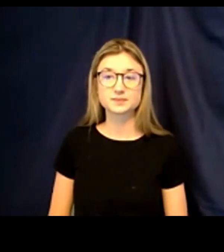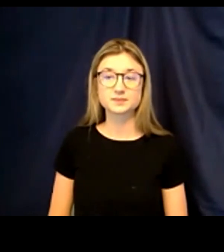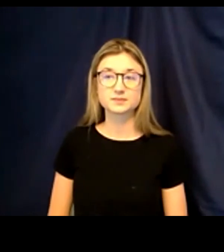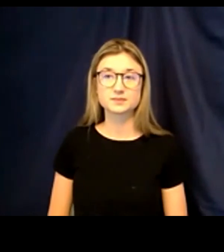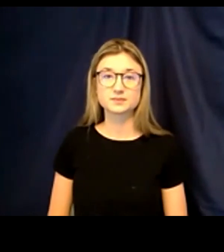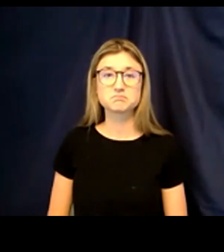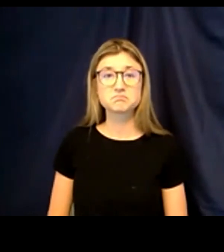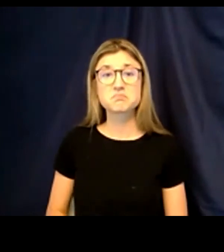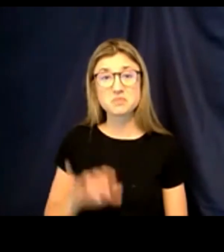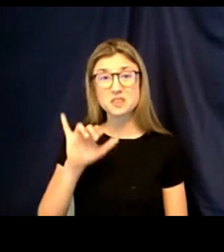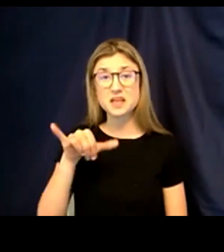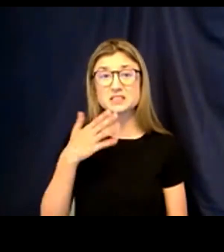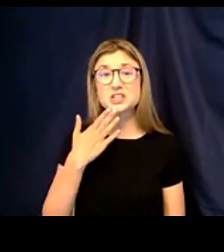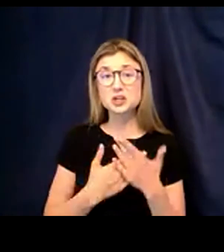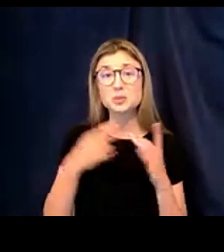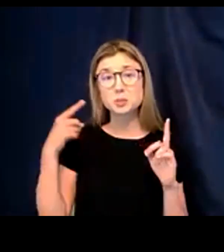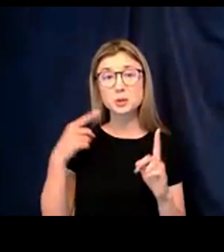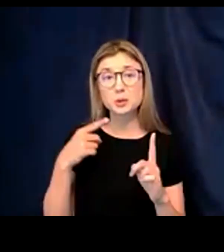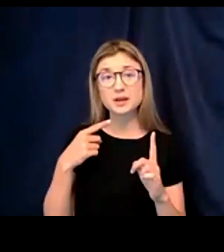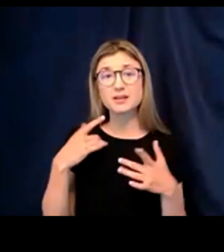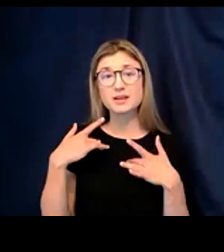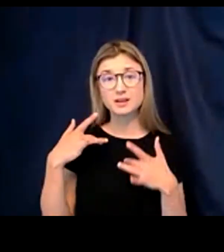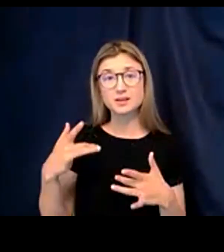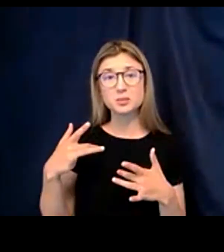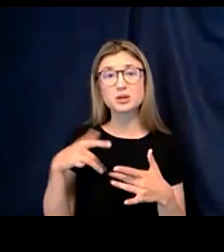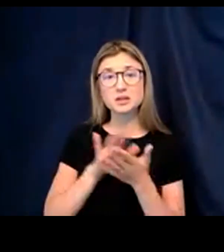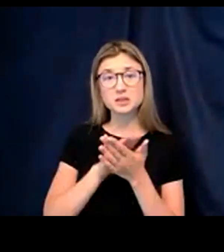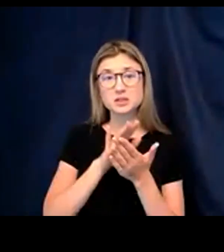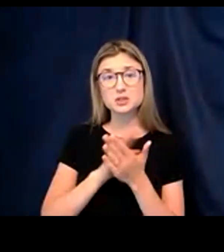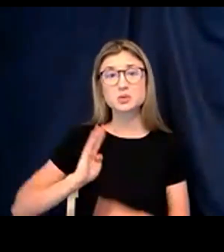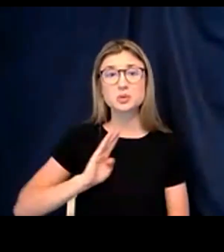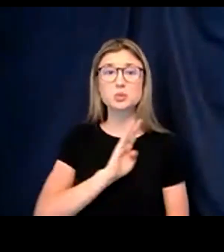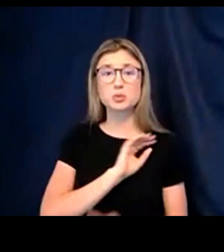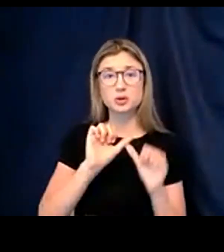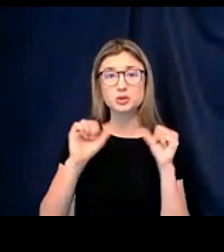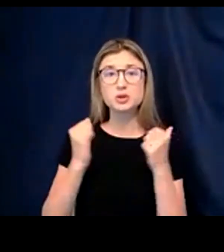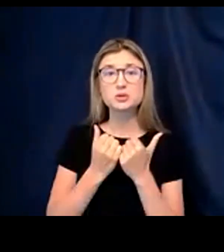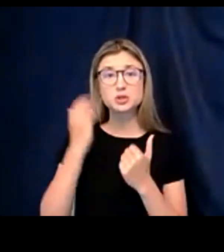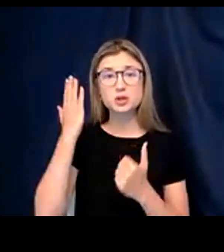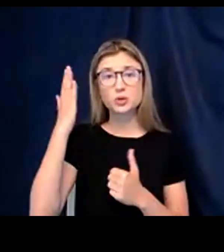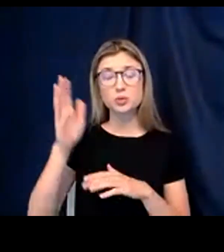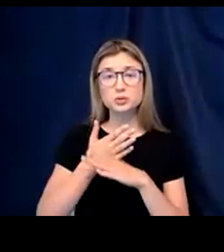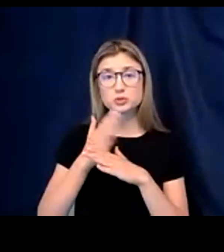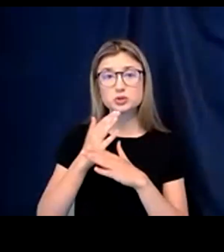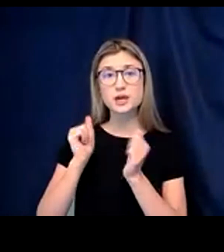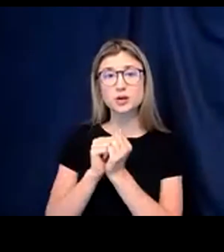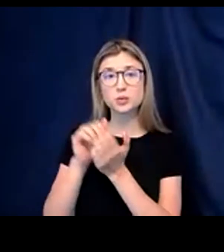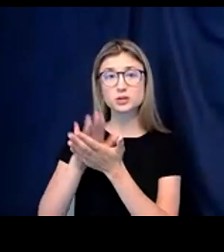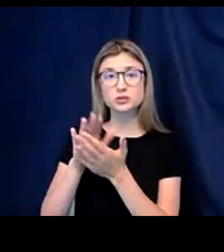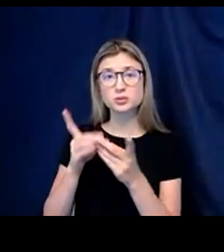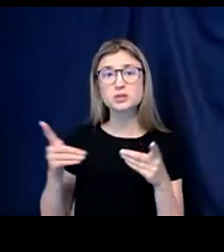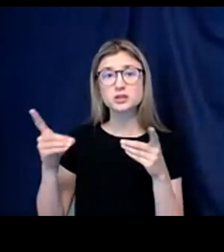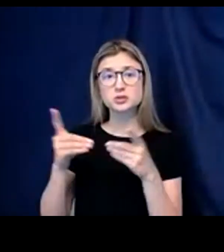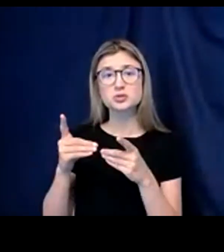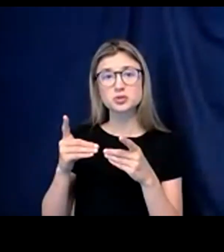But it's a good point. Typically, the school board association will share this with the school districts, those type of things where